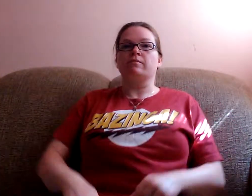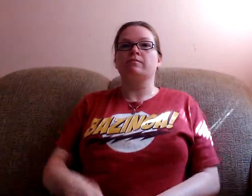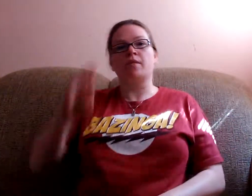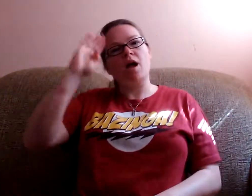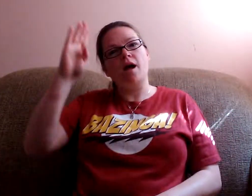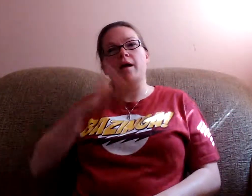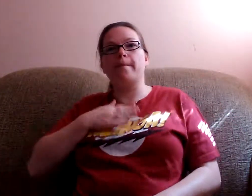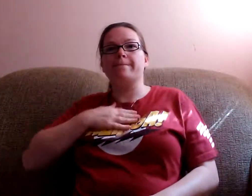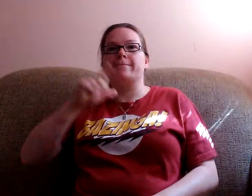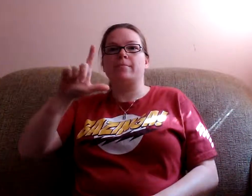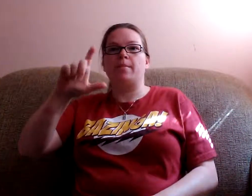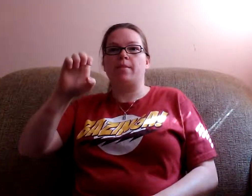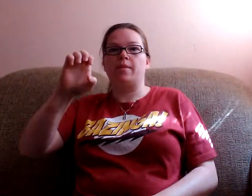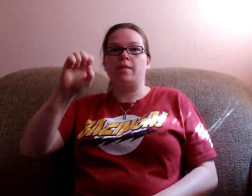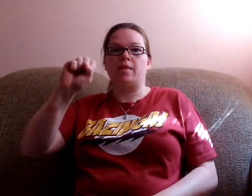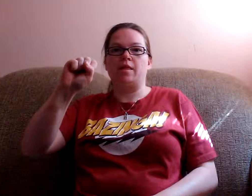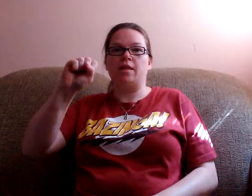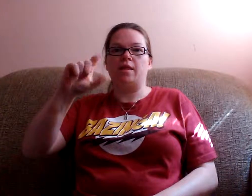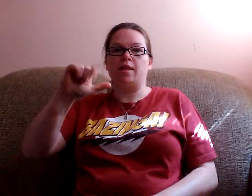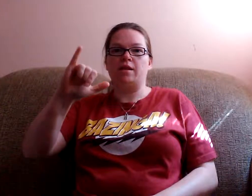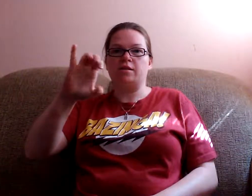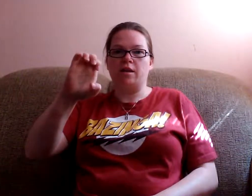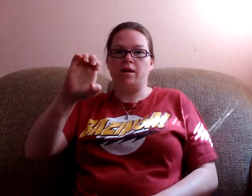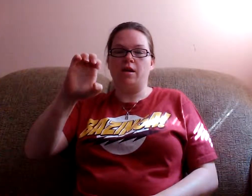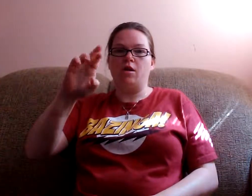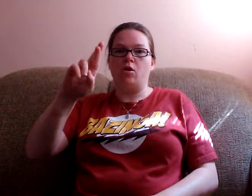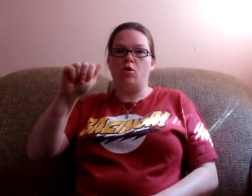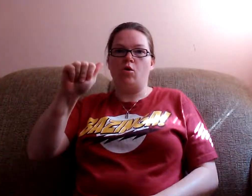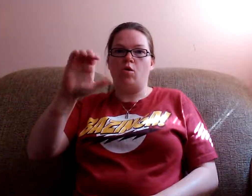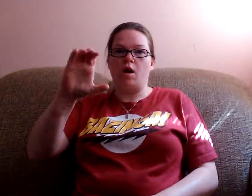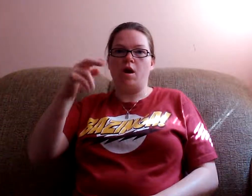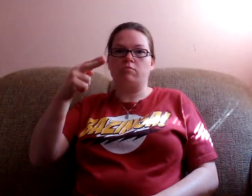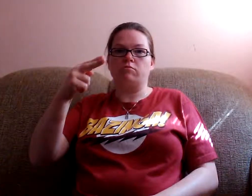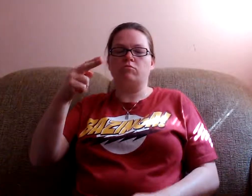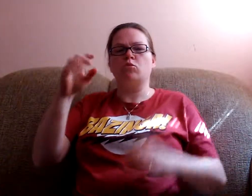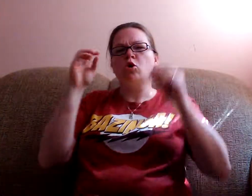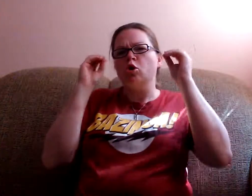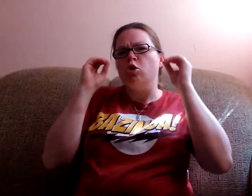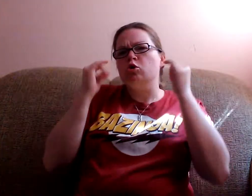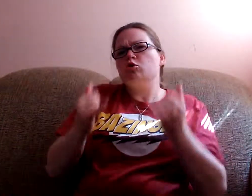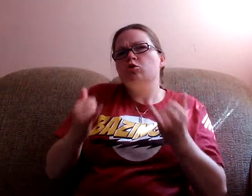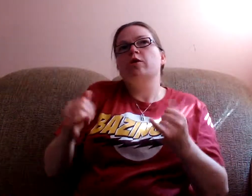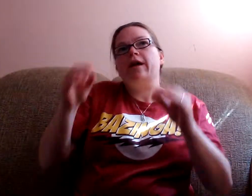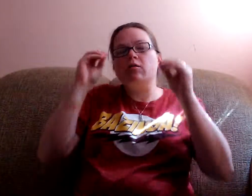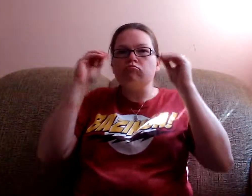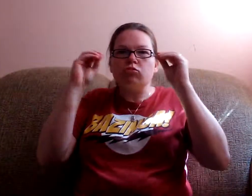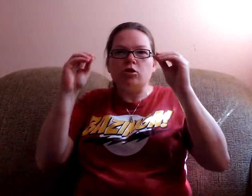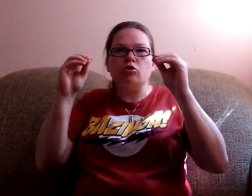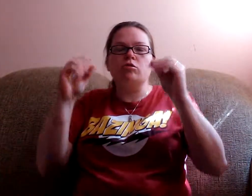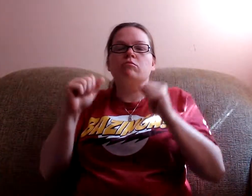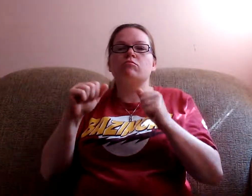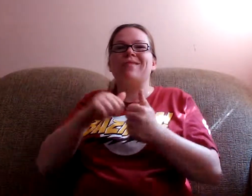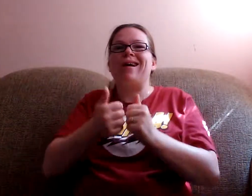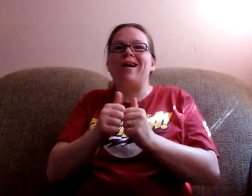Hi, I'm Leslie Rock, and I'm going to talk today about how to make California rolls. First of all, you should assemble your ingredients because you